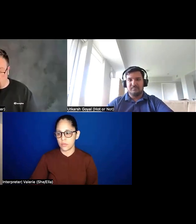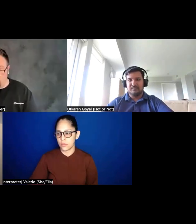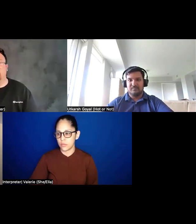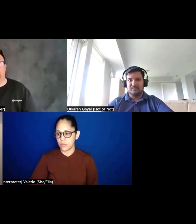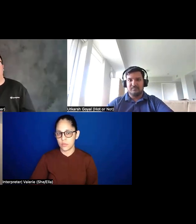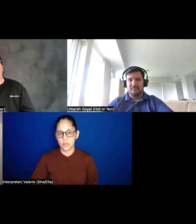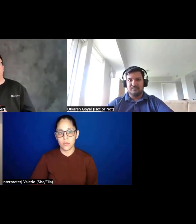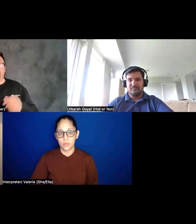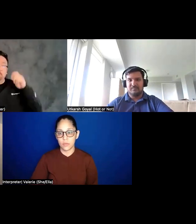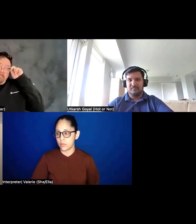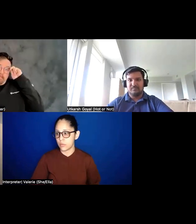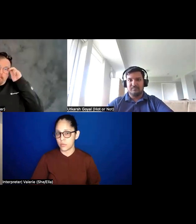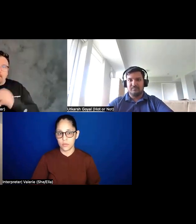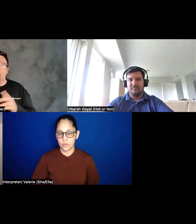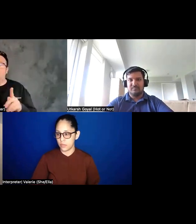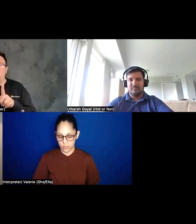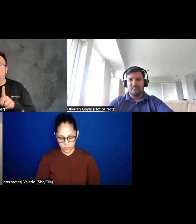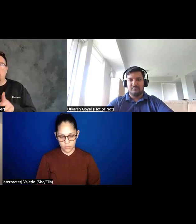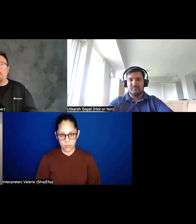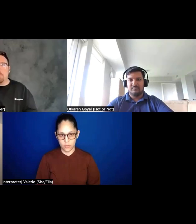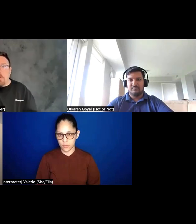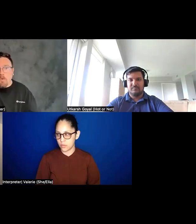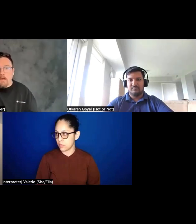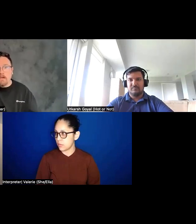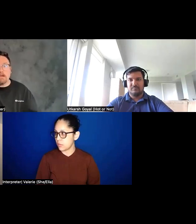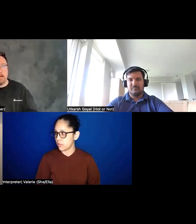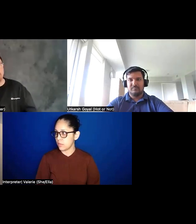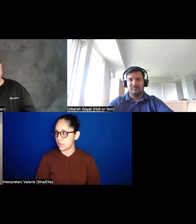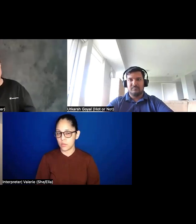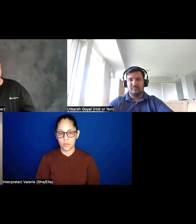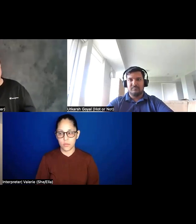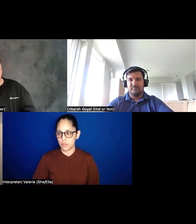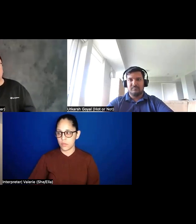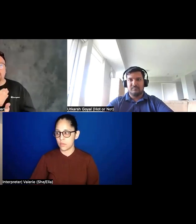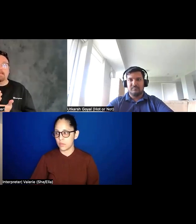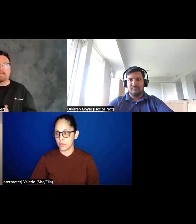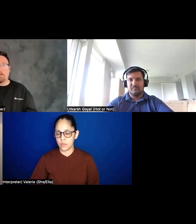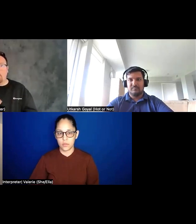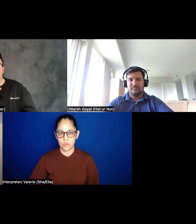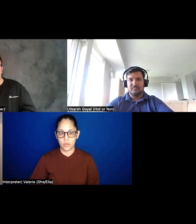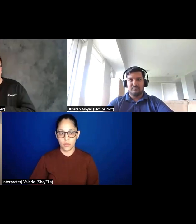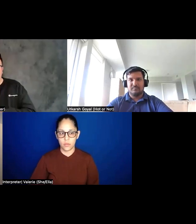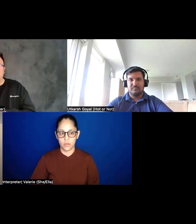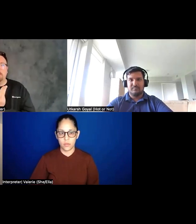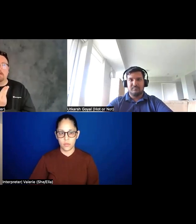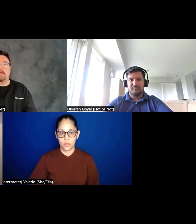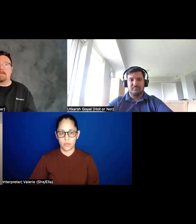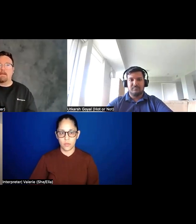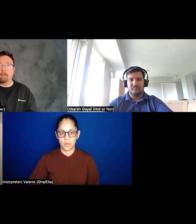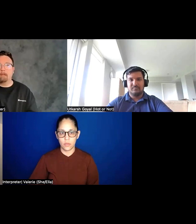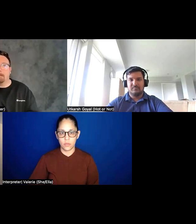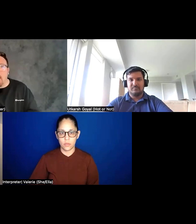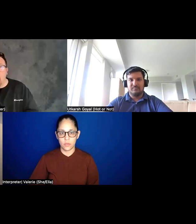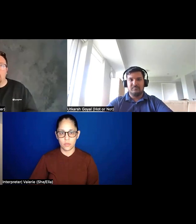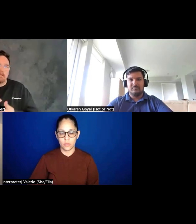also knowing and understanding the things that we are using, like the Facebook, the Metas, and all the apps